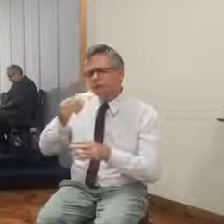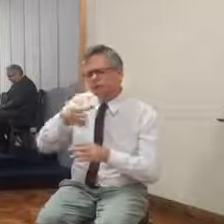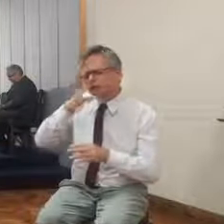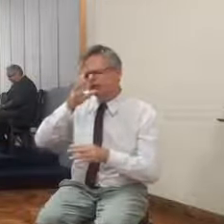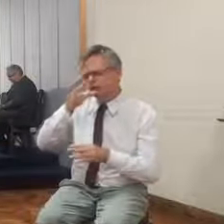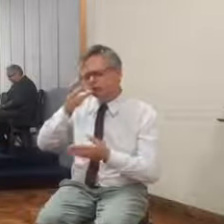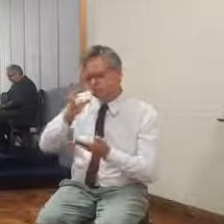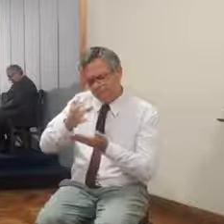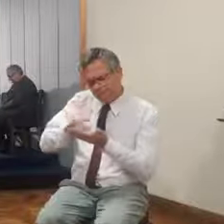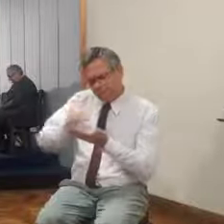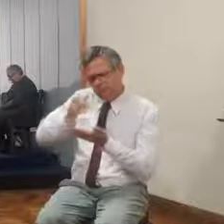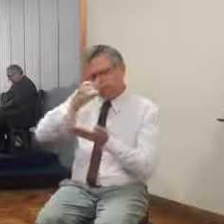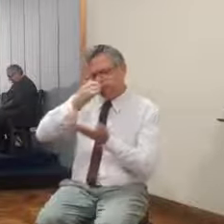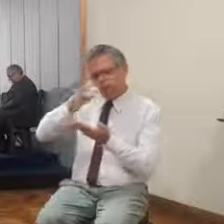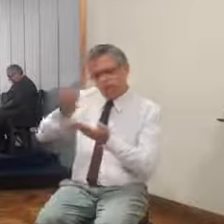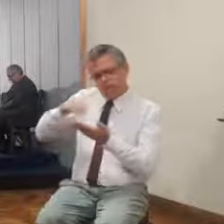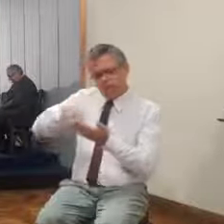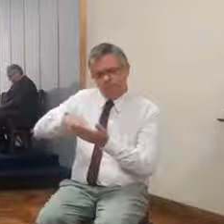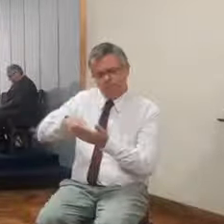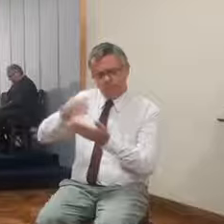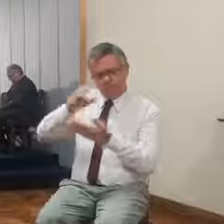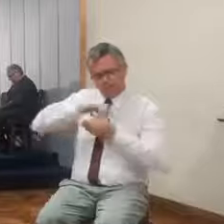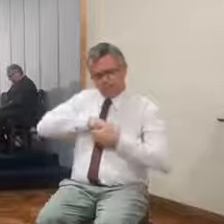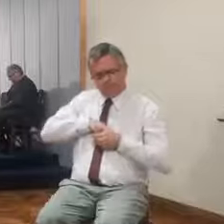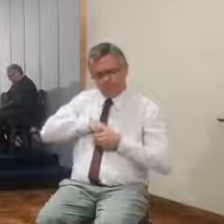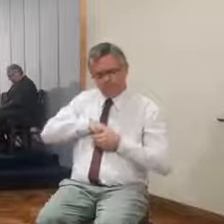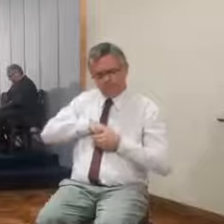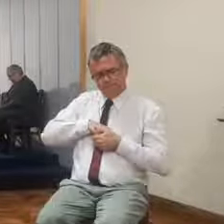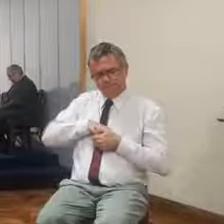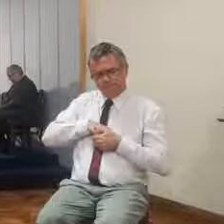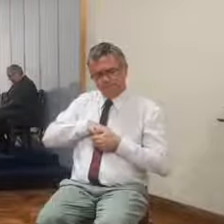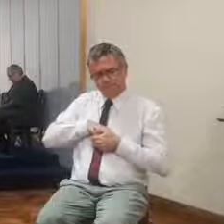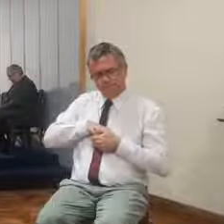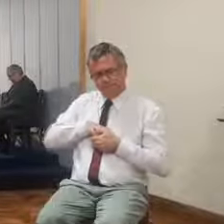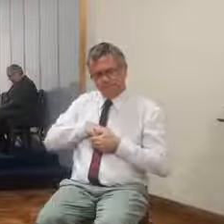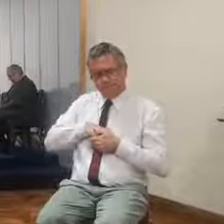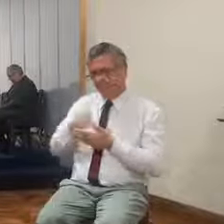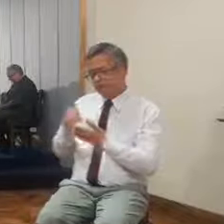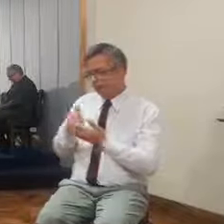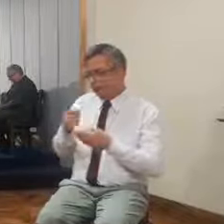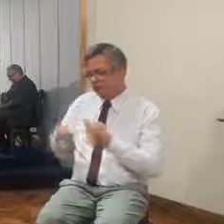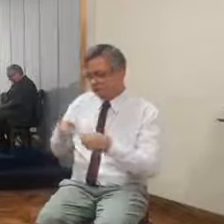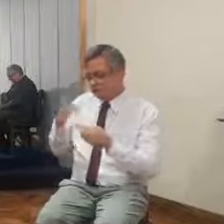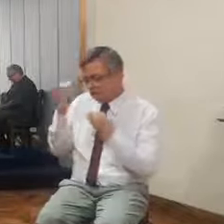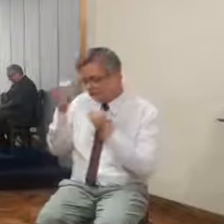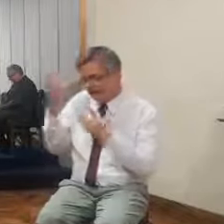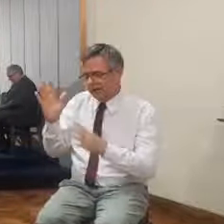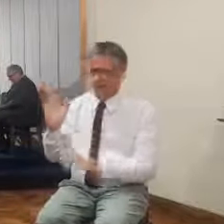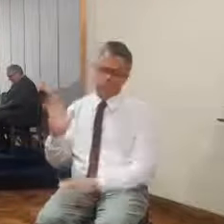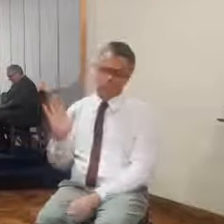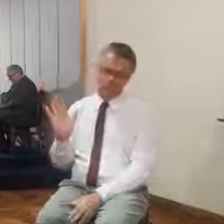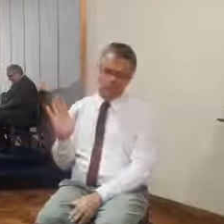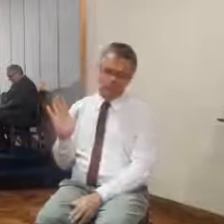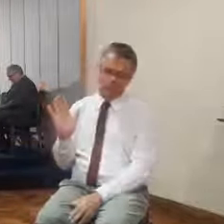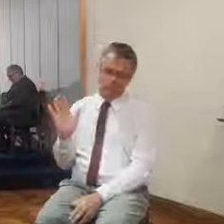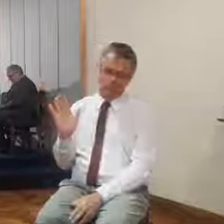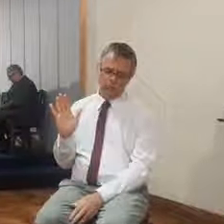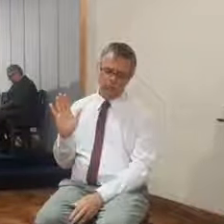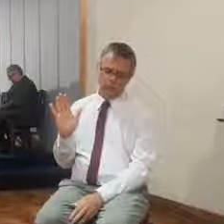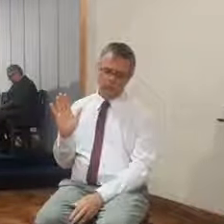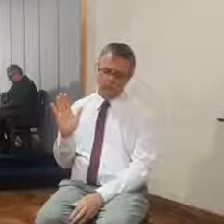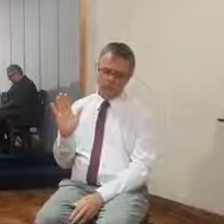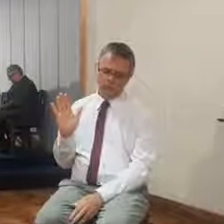Oh Lord, help us, that we might not be forgetful. Oh Lord, help and resuscitate the